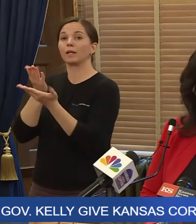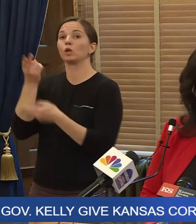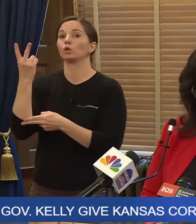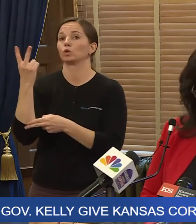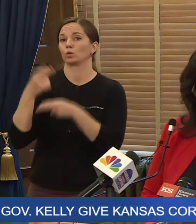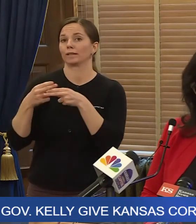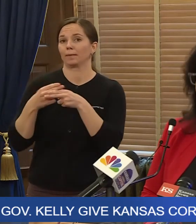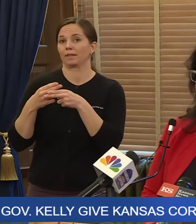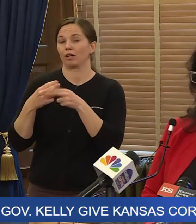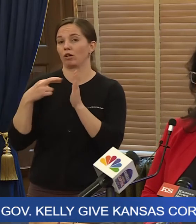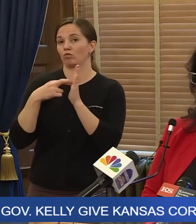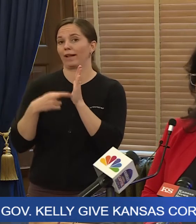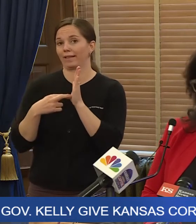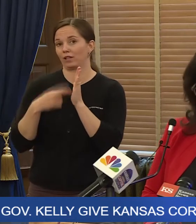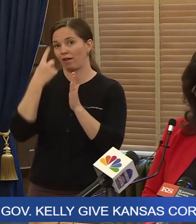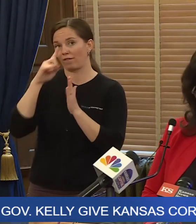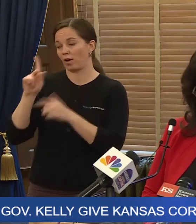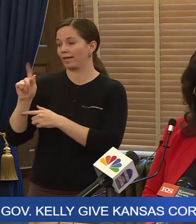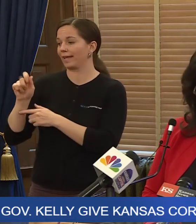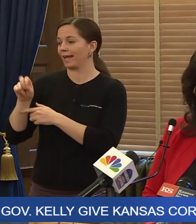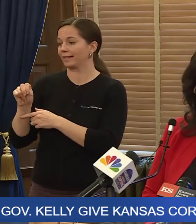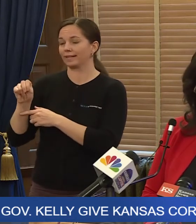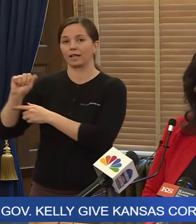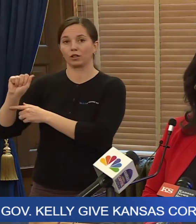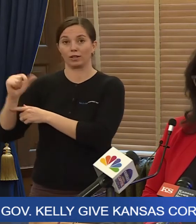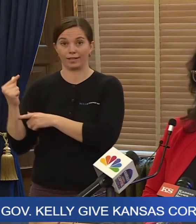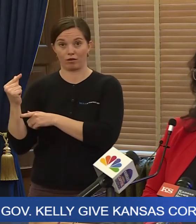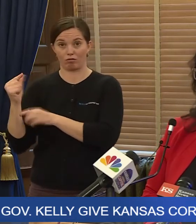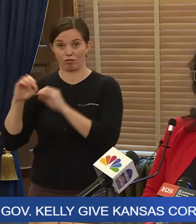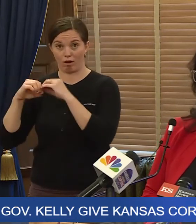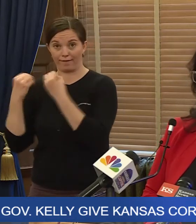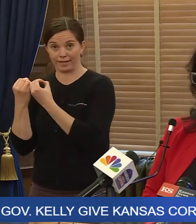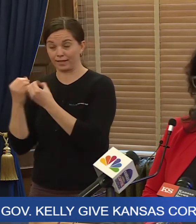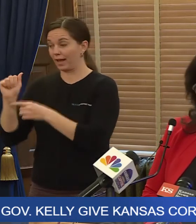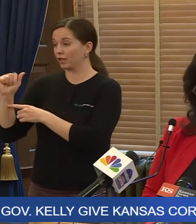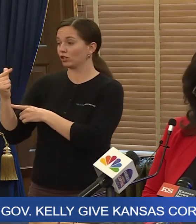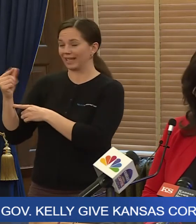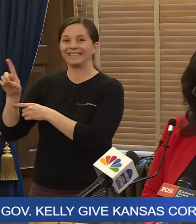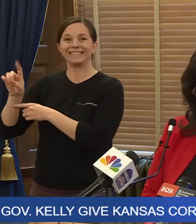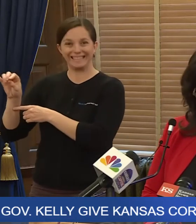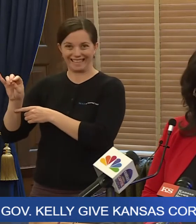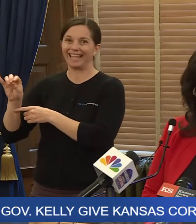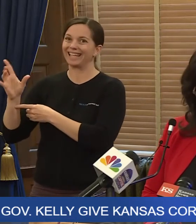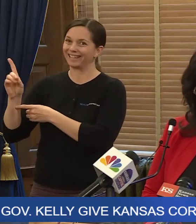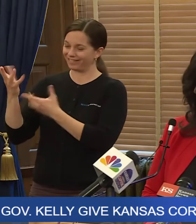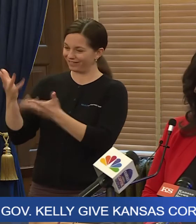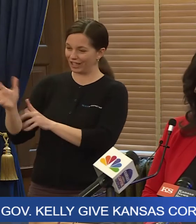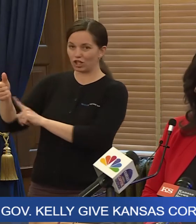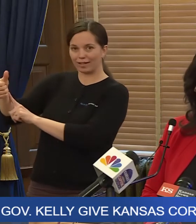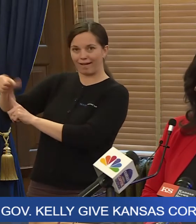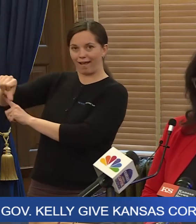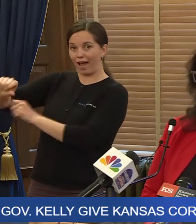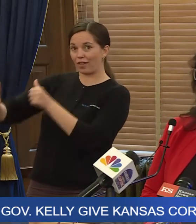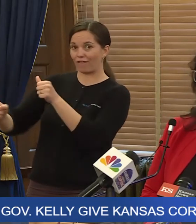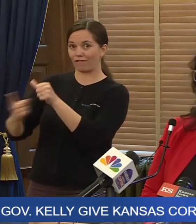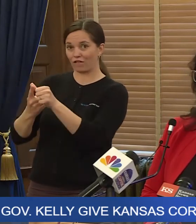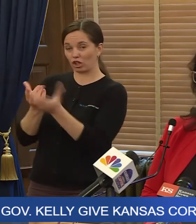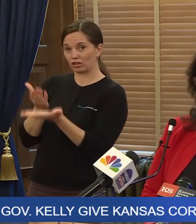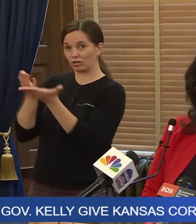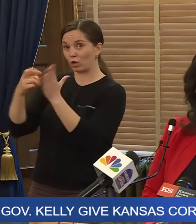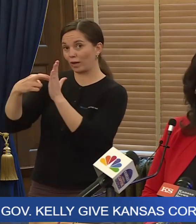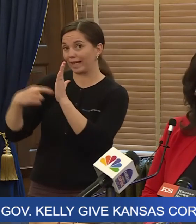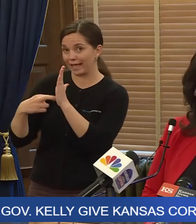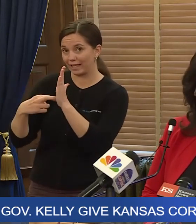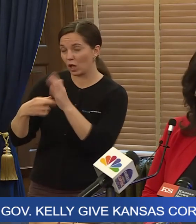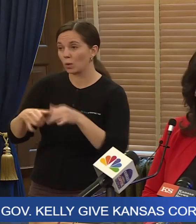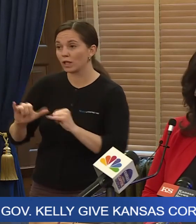temporary regulations to the Kansas Attorney General's office. The Attorney General has denied the first regulation. We are still